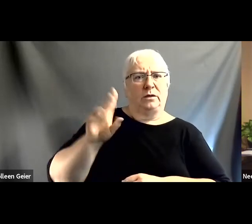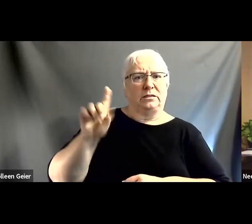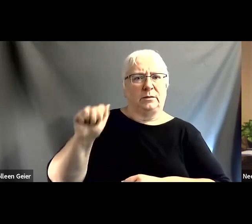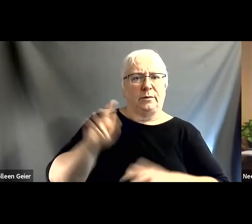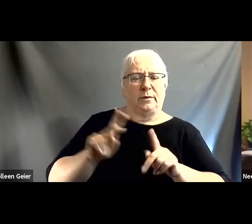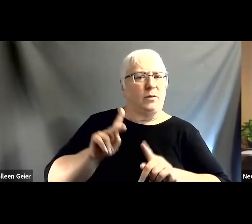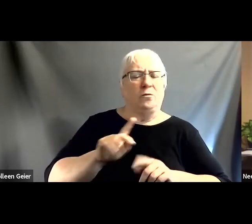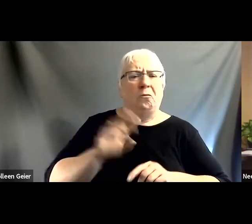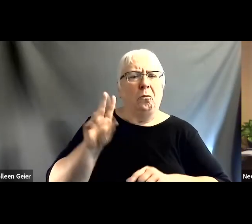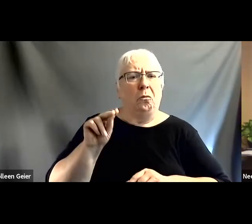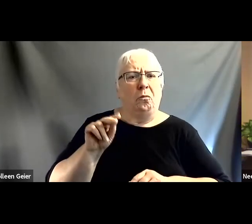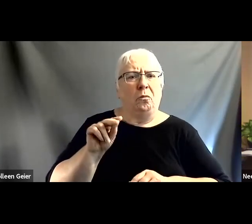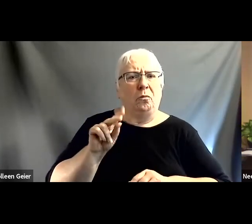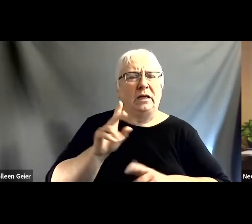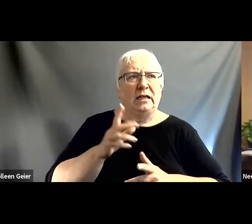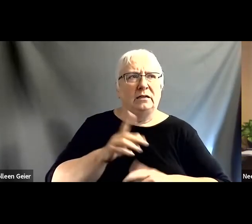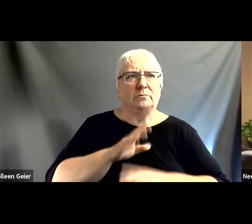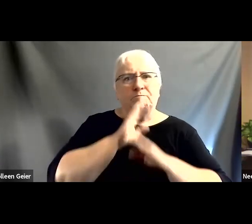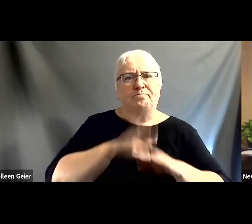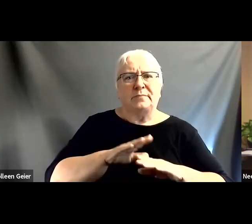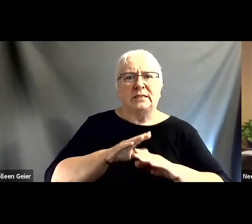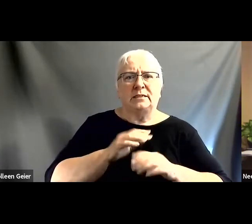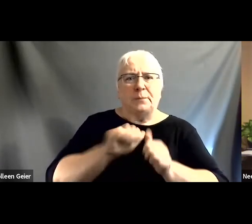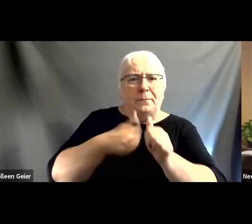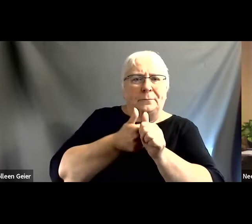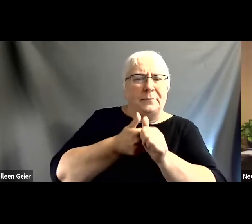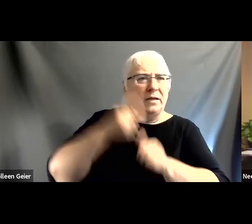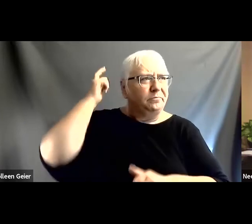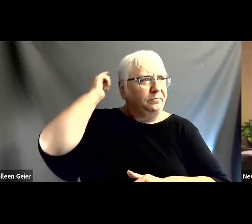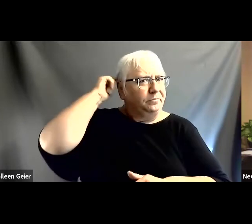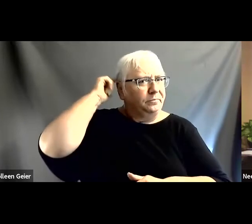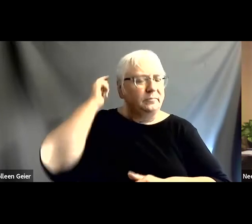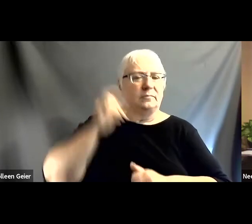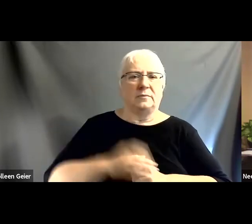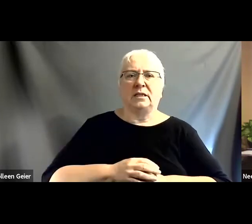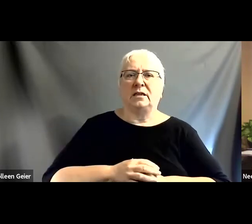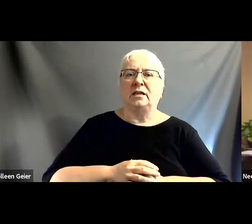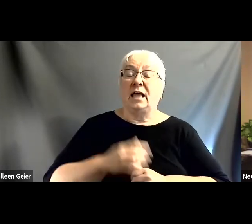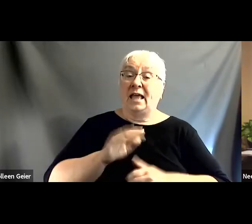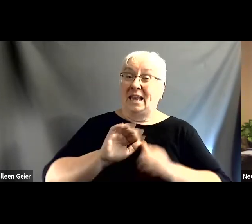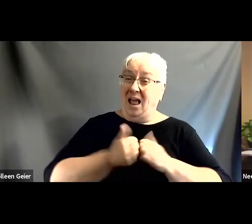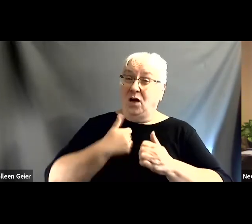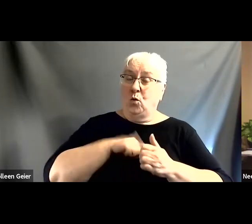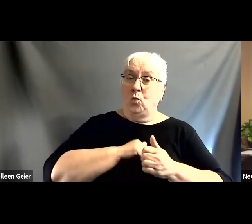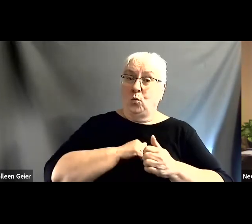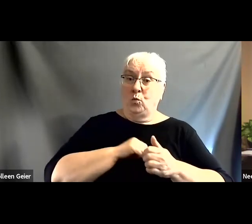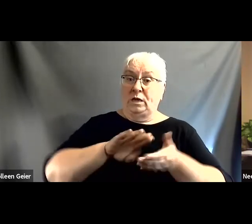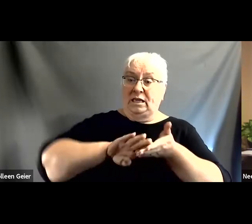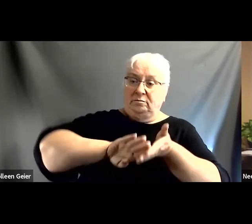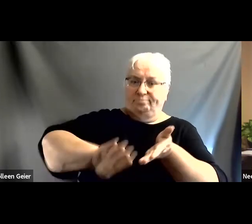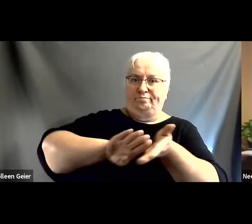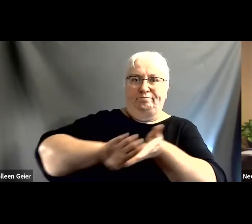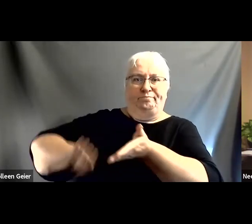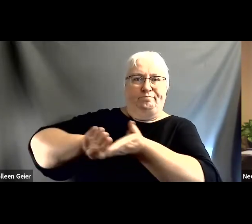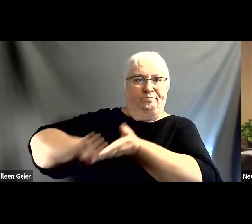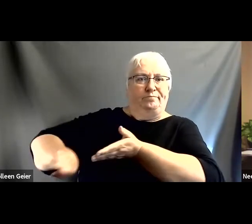think it's very important to understand the kind of marginalizations that we as a society create.